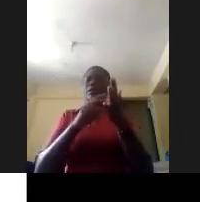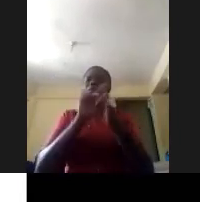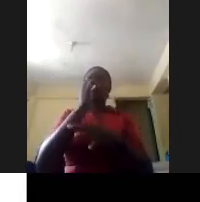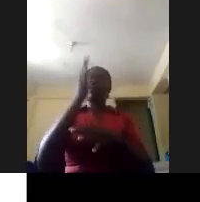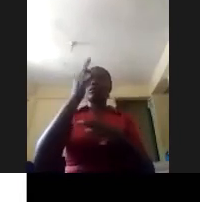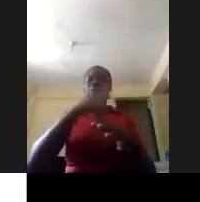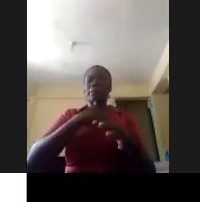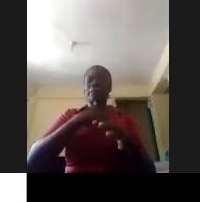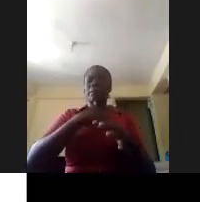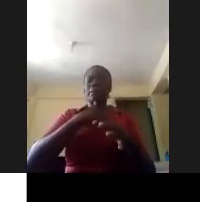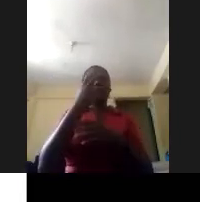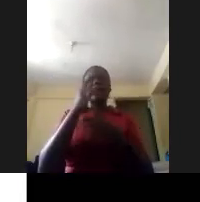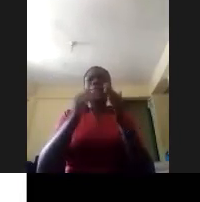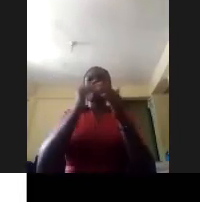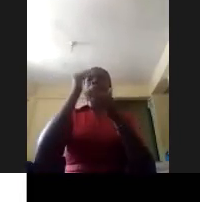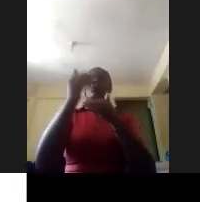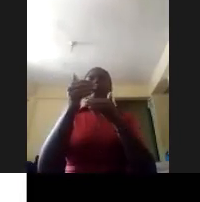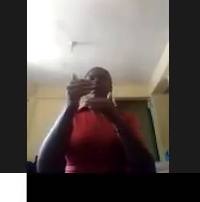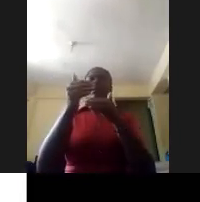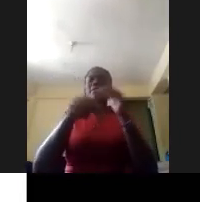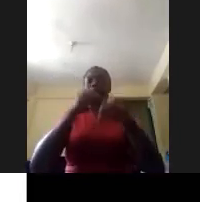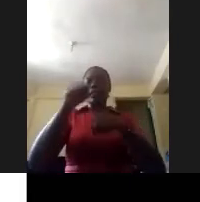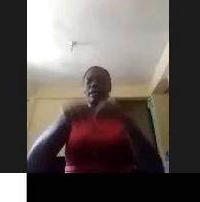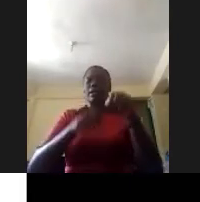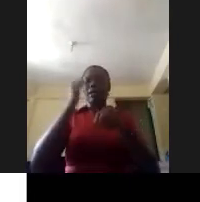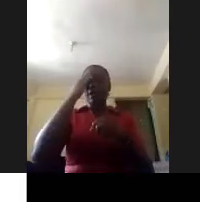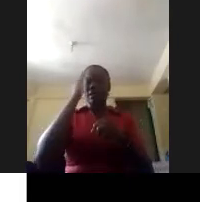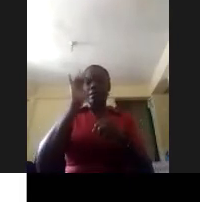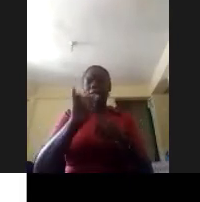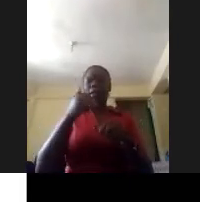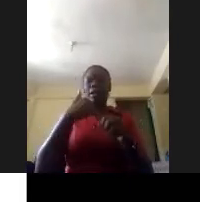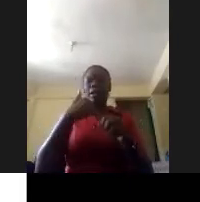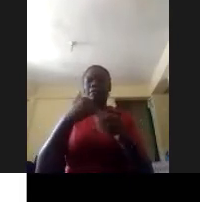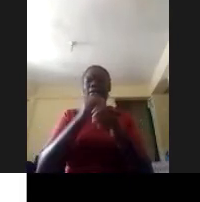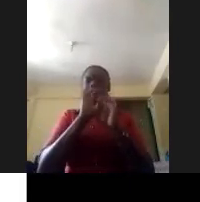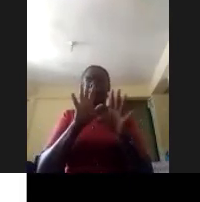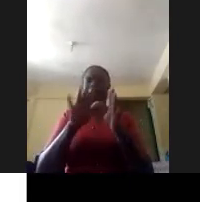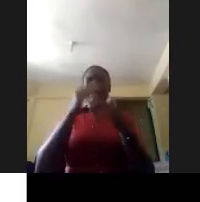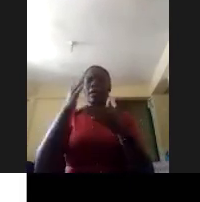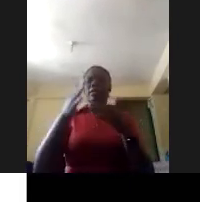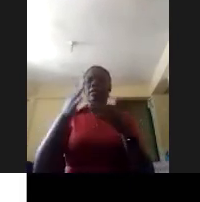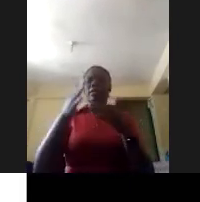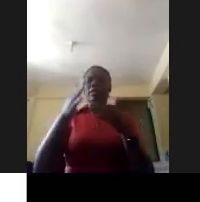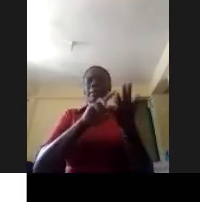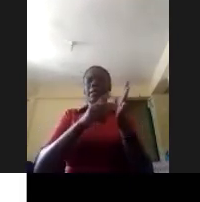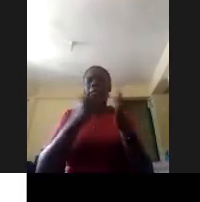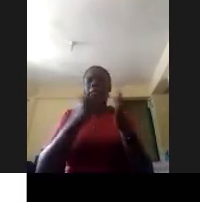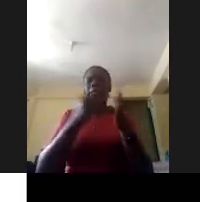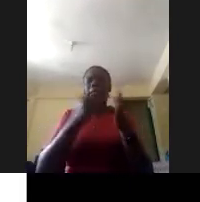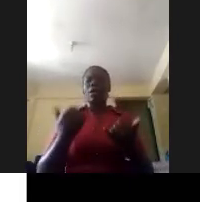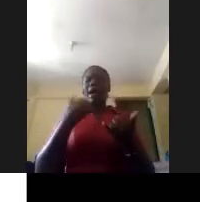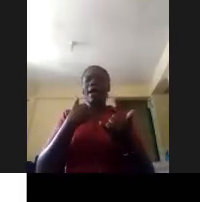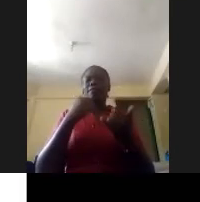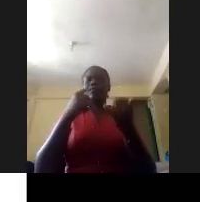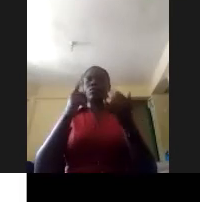see beyond the wide. I realize that having nothing ahead to count on means I now have to count on